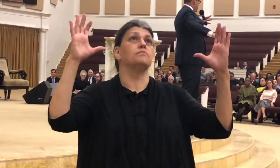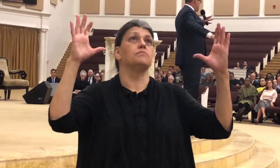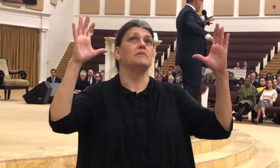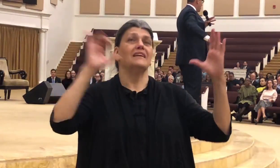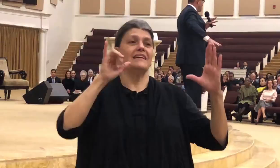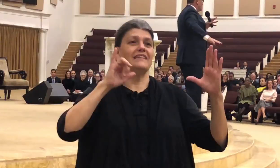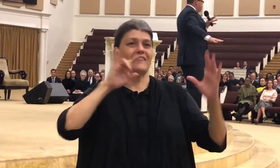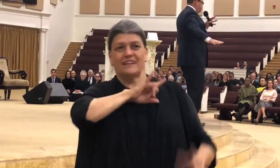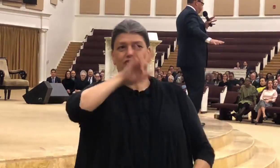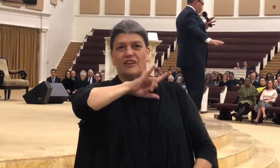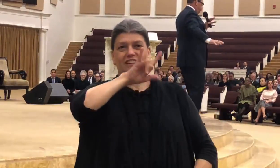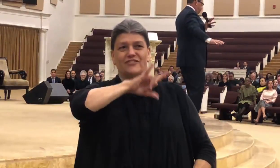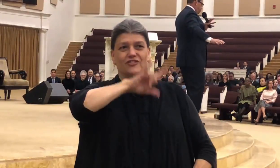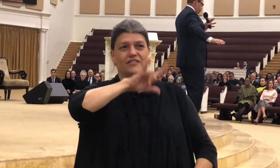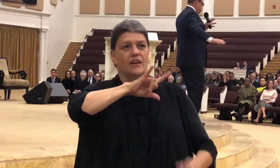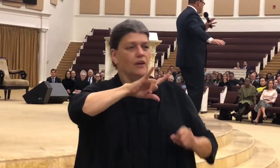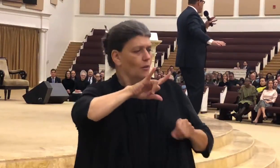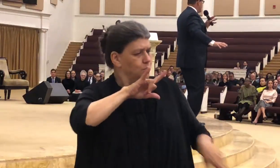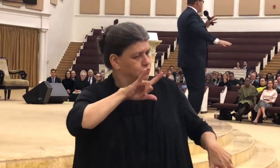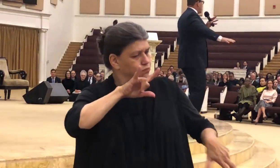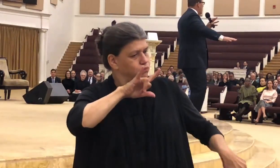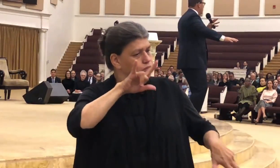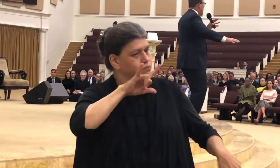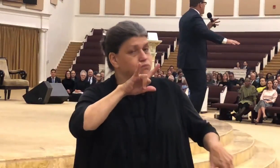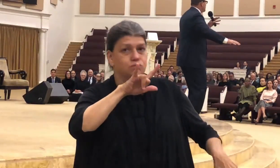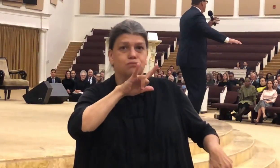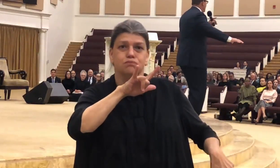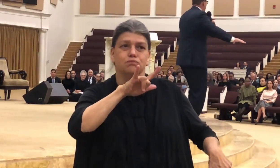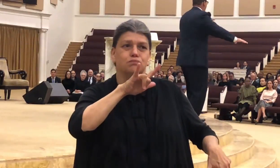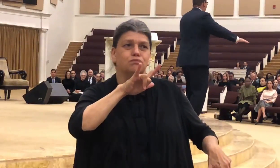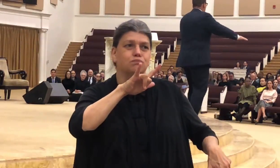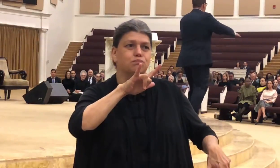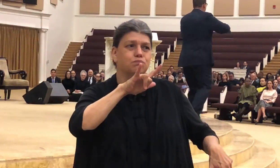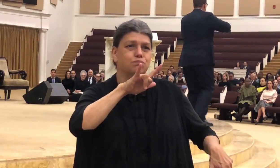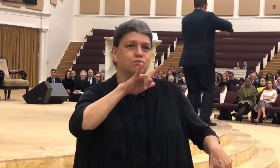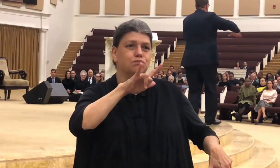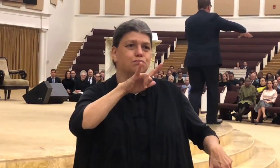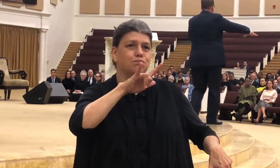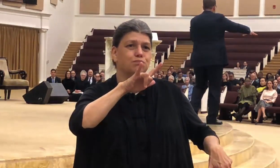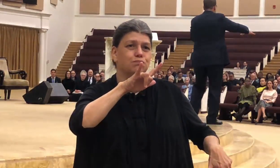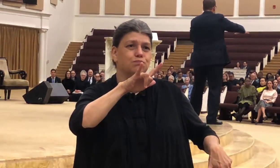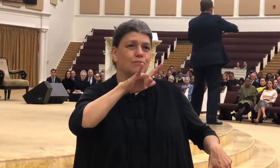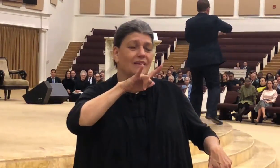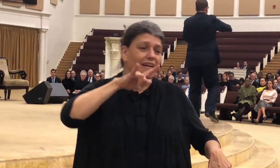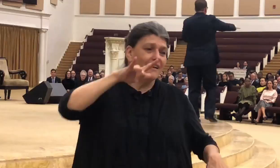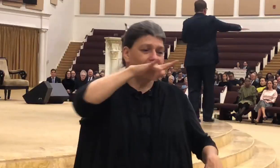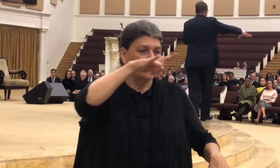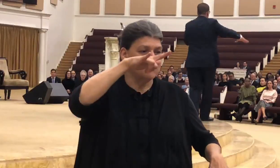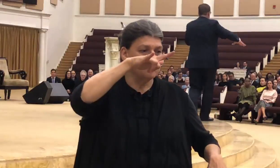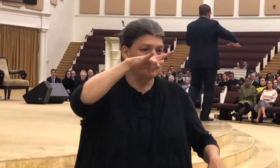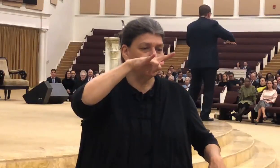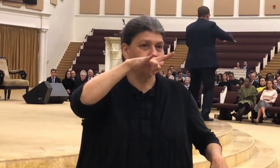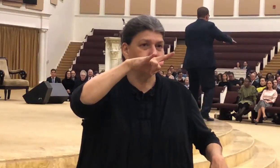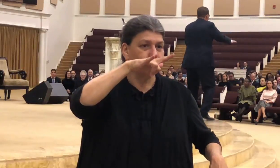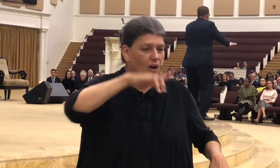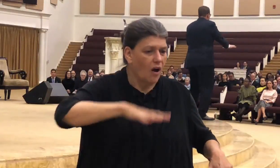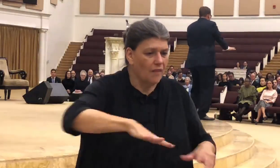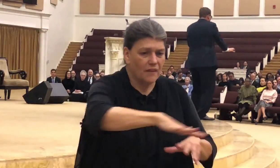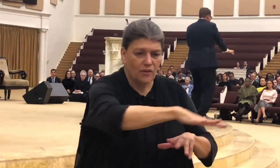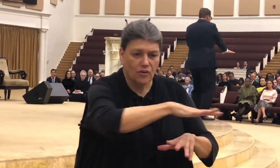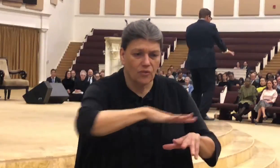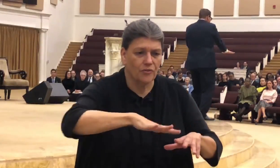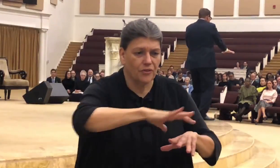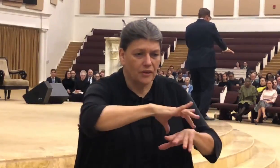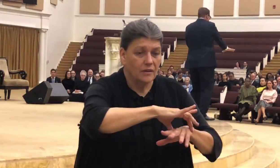jet engines start. It's just hovering. It's moving. That power that hovered over the face of the deep that brought all creation to be.